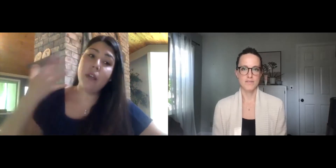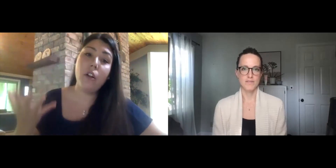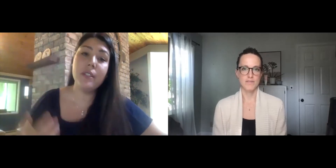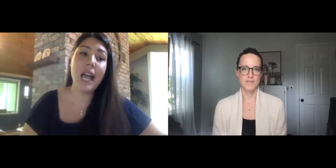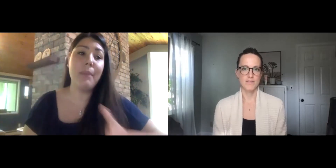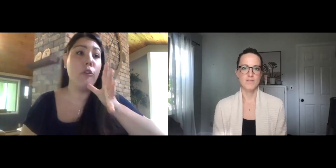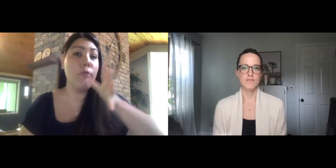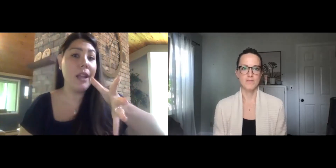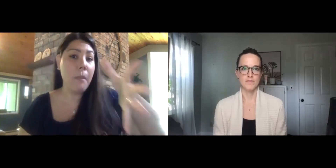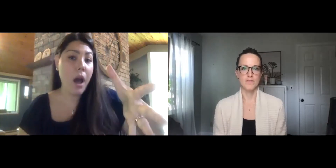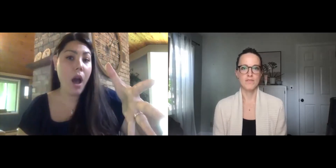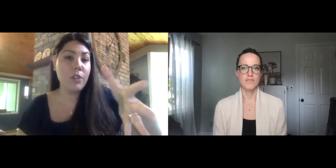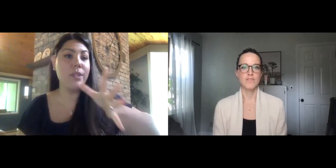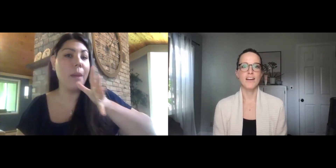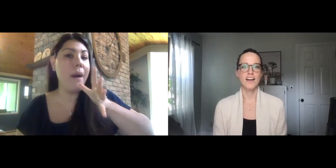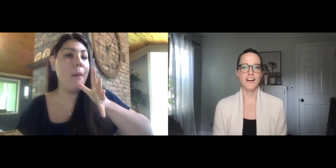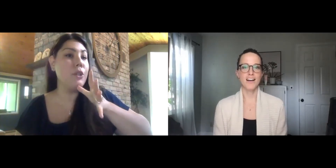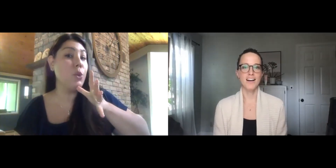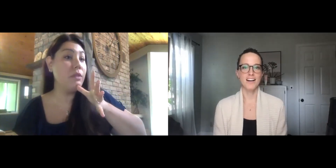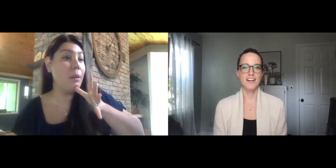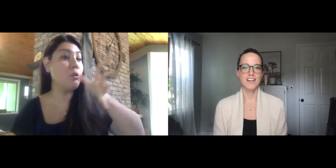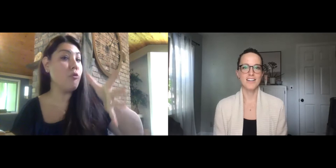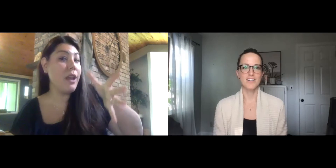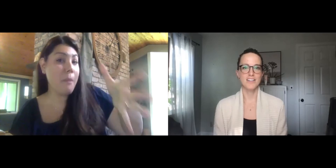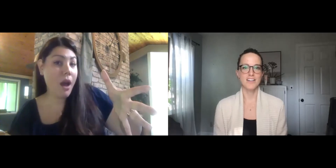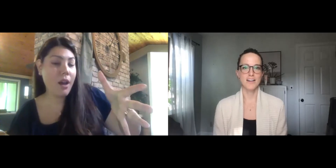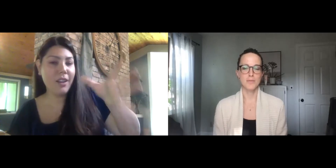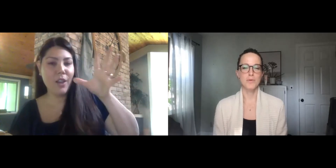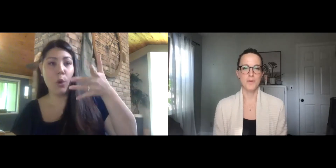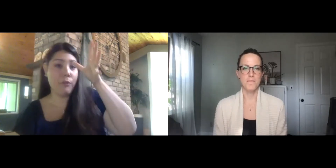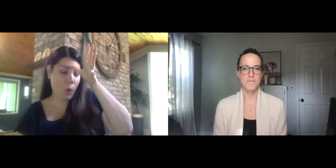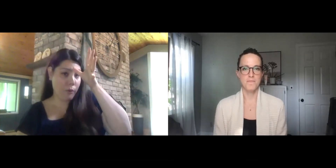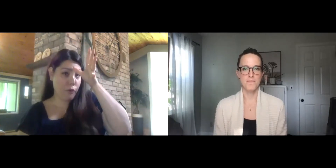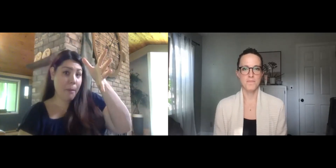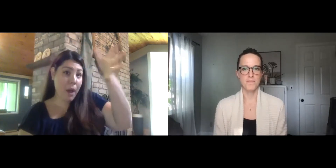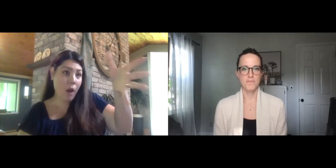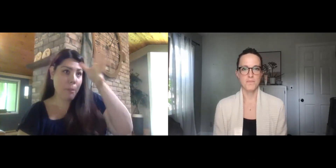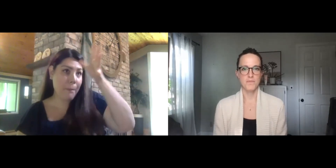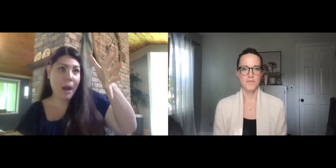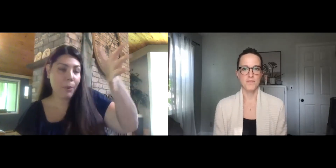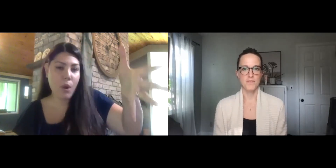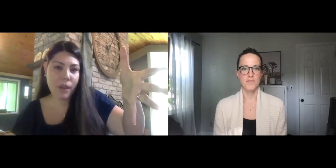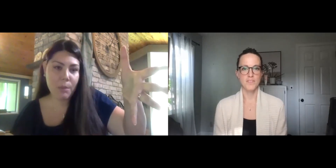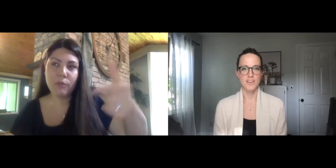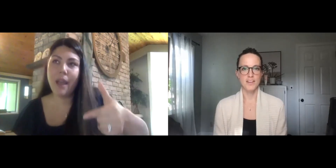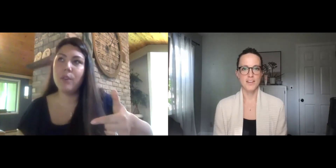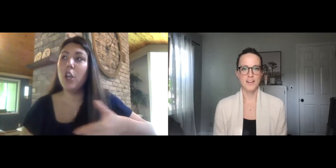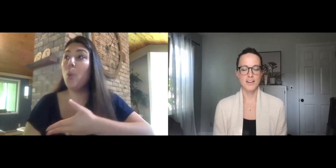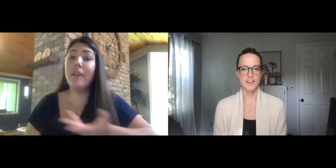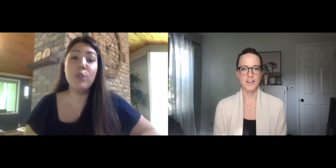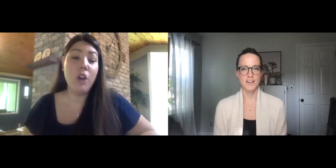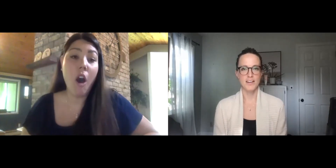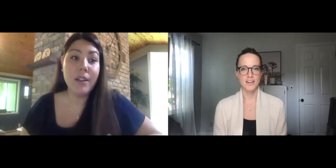comes around all the time, like grandma, so it's like mom, but 2 of them, so grandma, or grandpa or pop or whoever comes around.